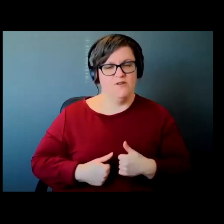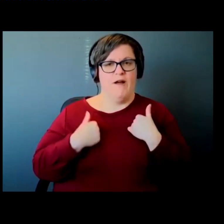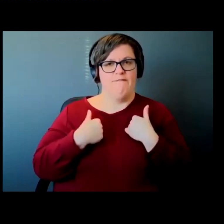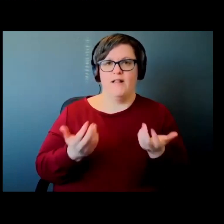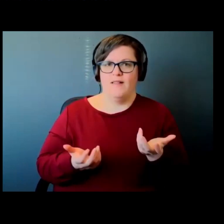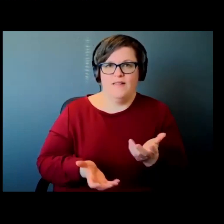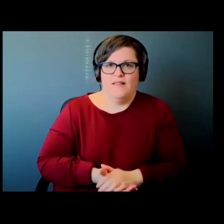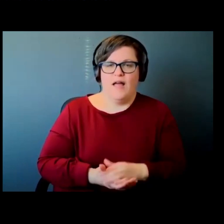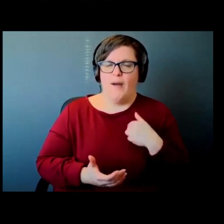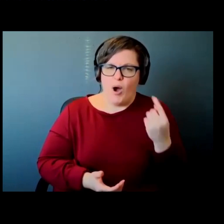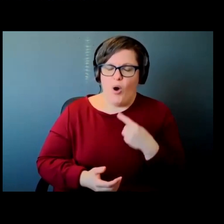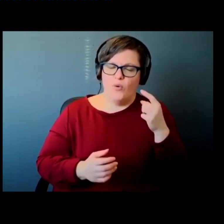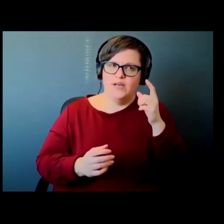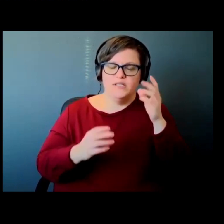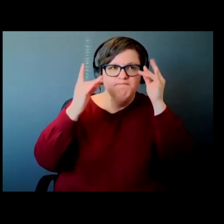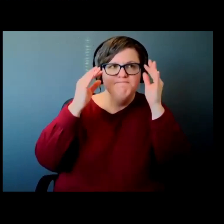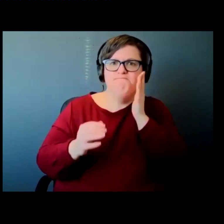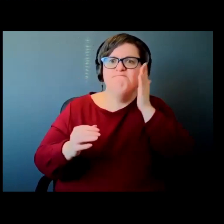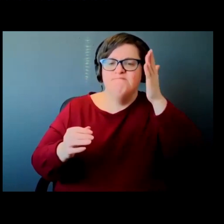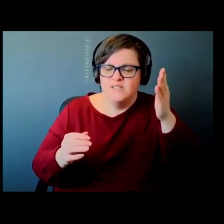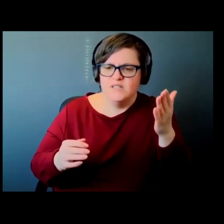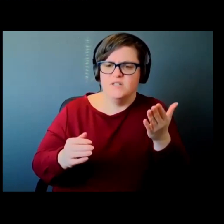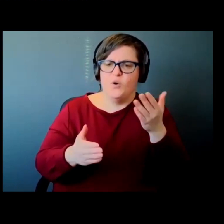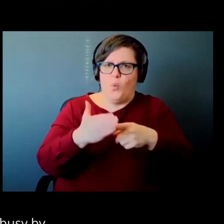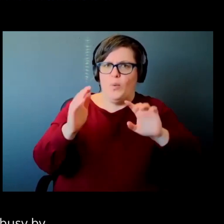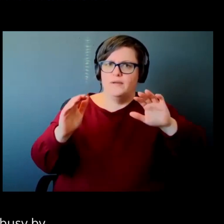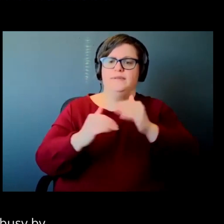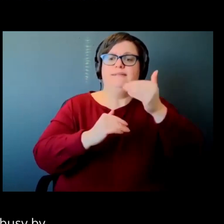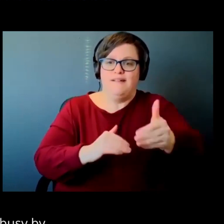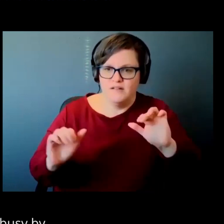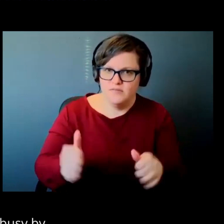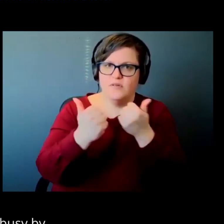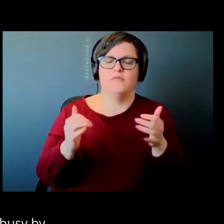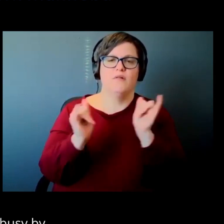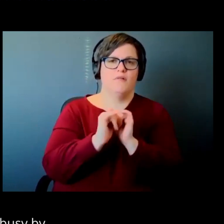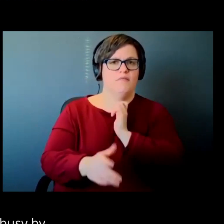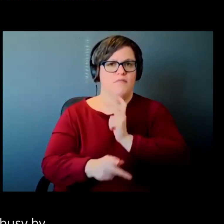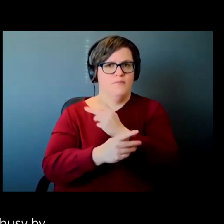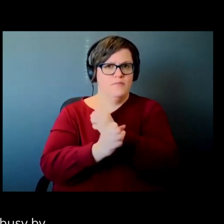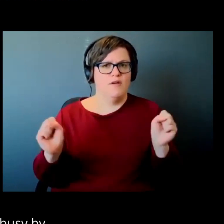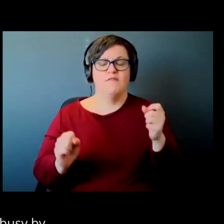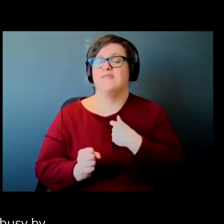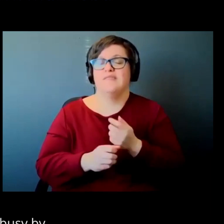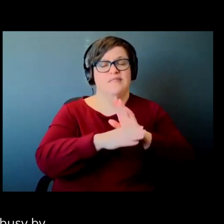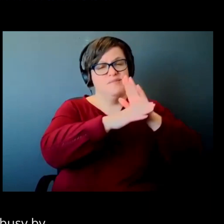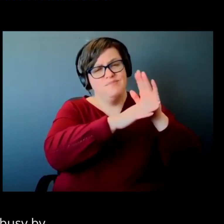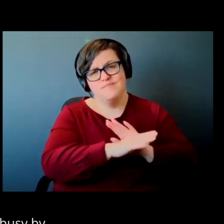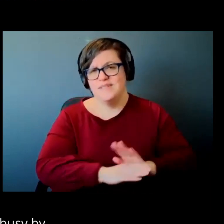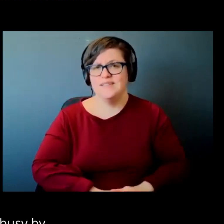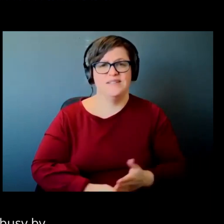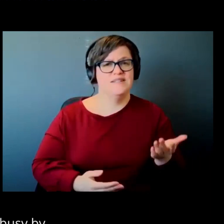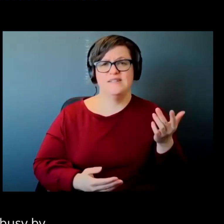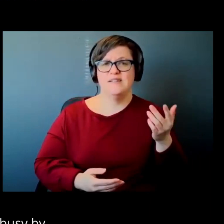the next thing I'm going to encounter, and the safety factor. And I keep myself busy by, you know, approaching people